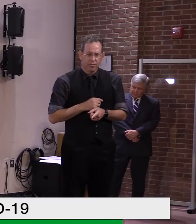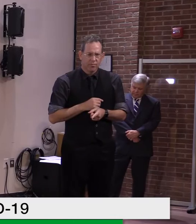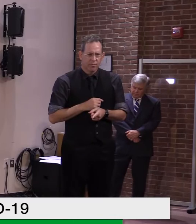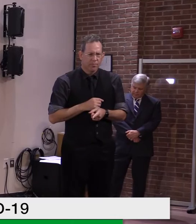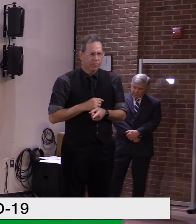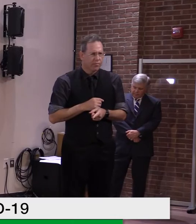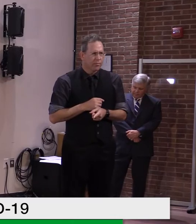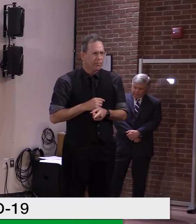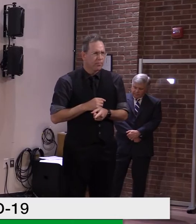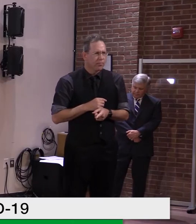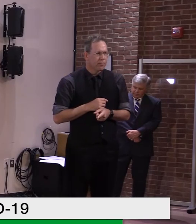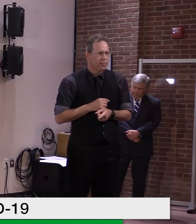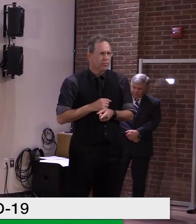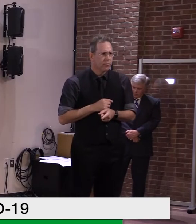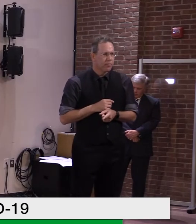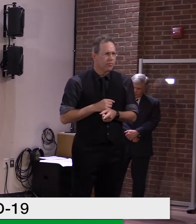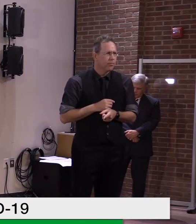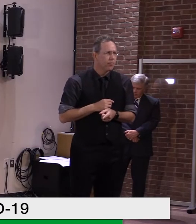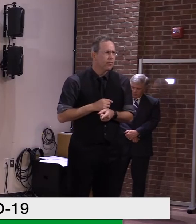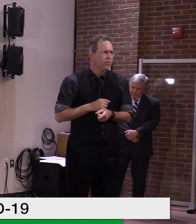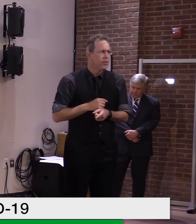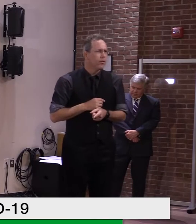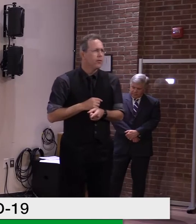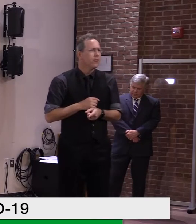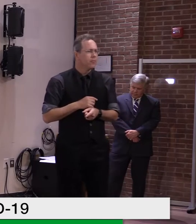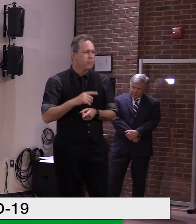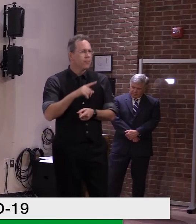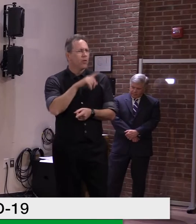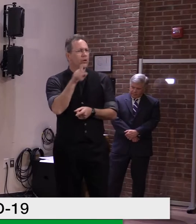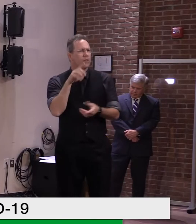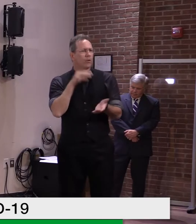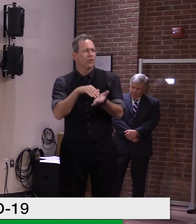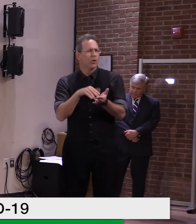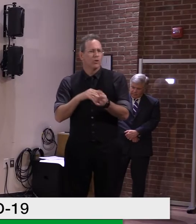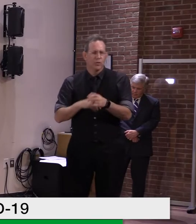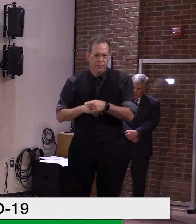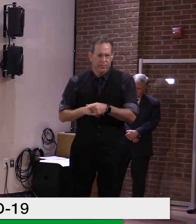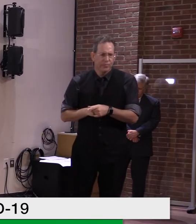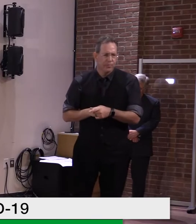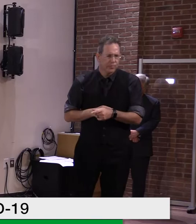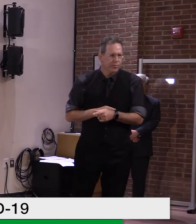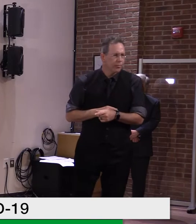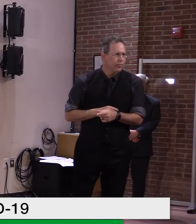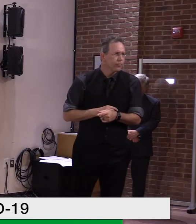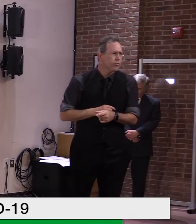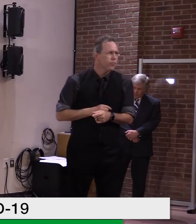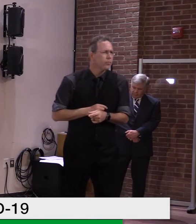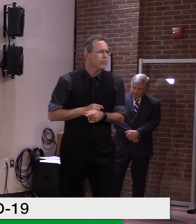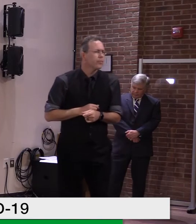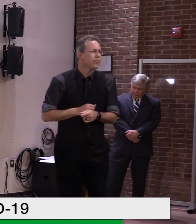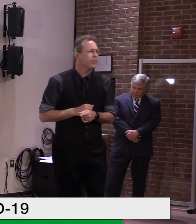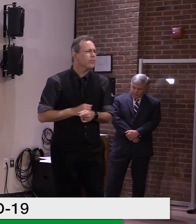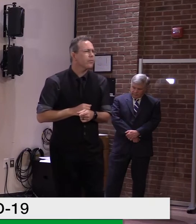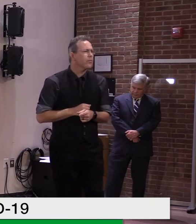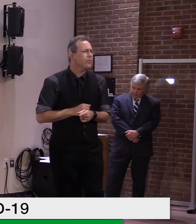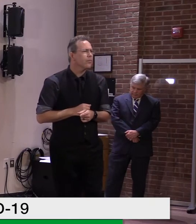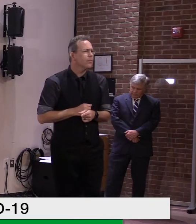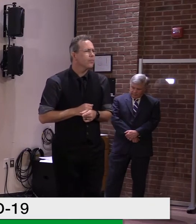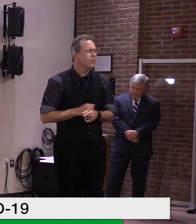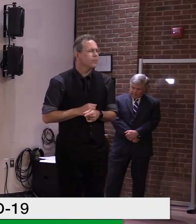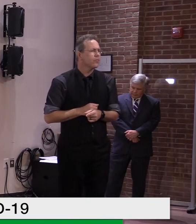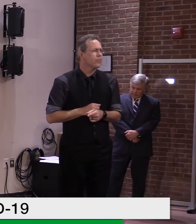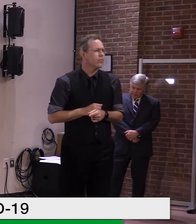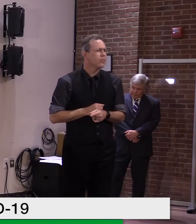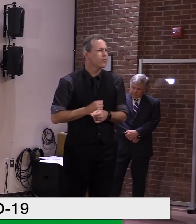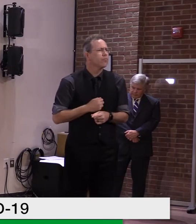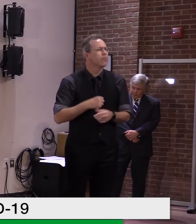Yes, question for Dr. Levine. Research published in the Journal of Clinical Oncology shows that millions of